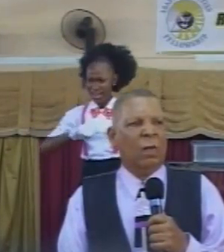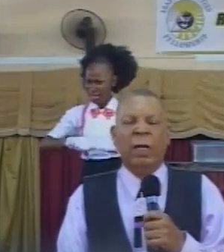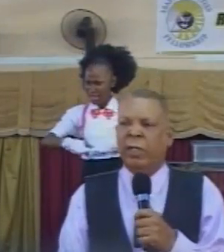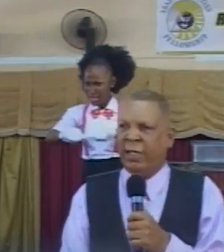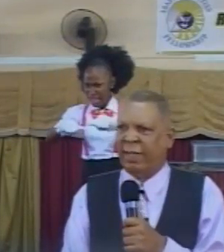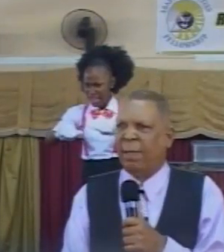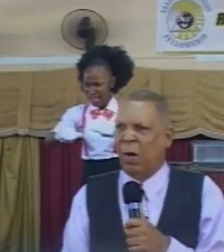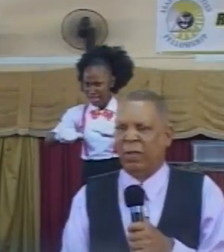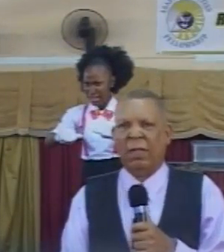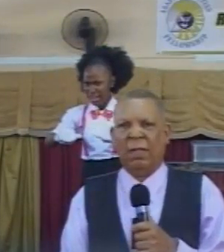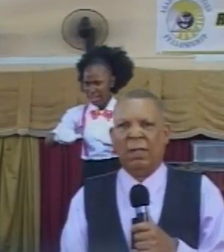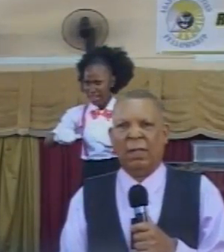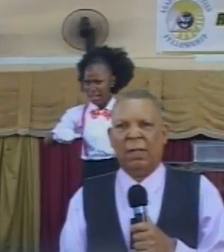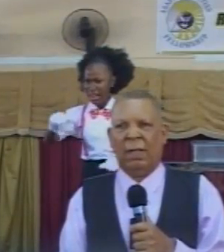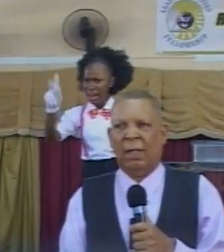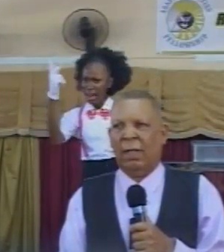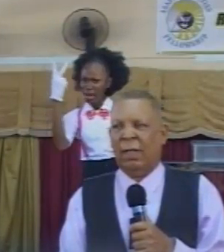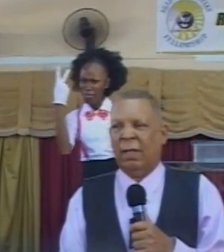what Jesus is about?